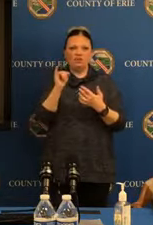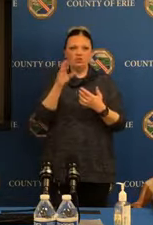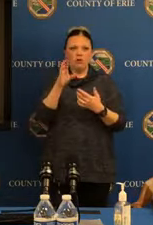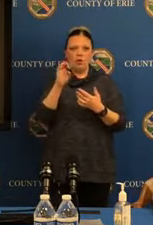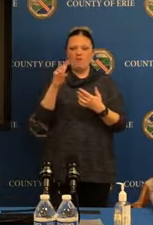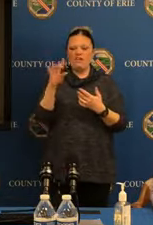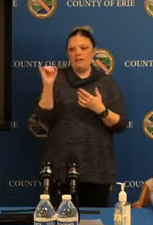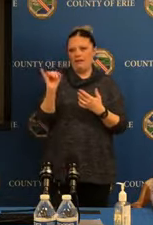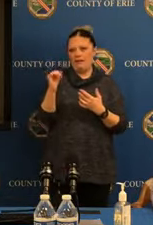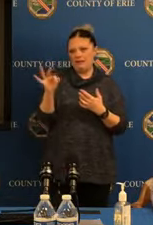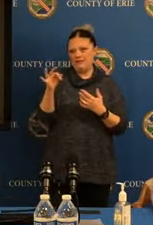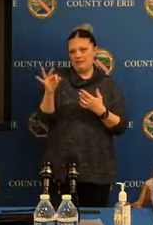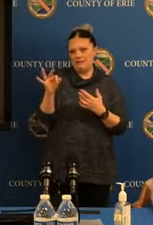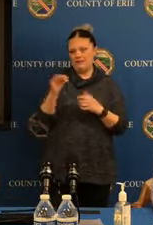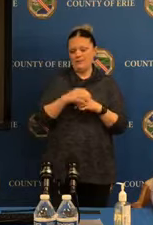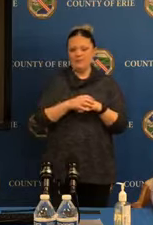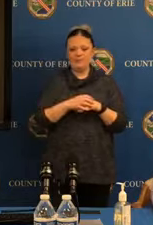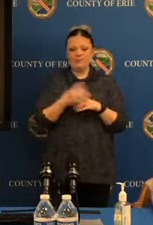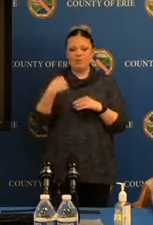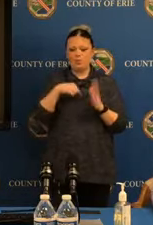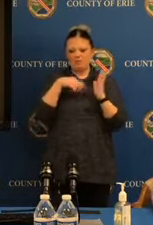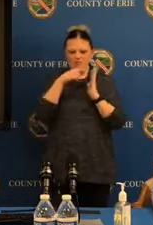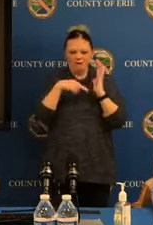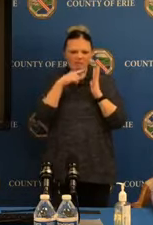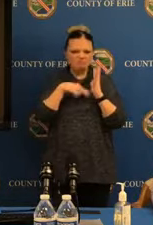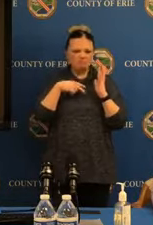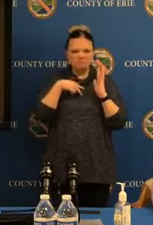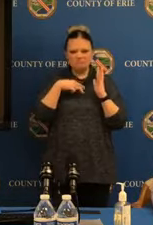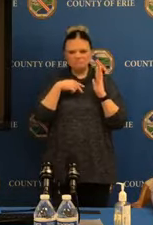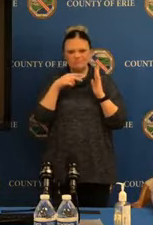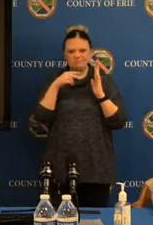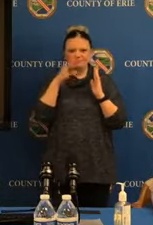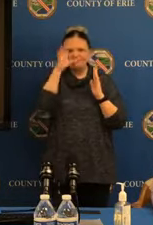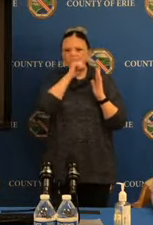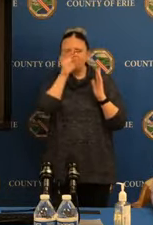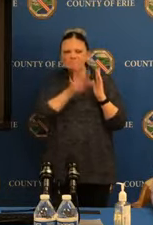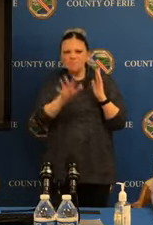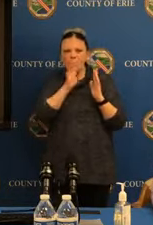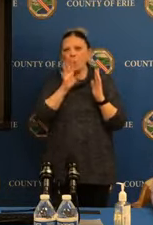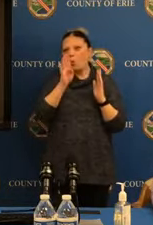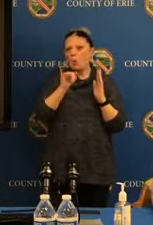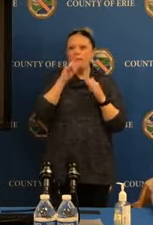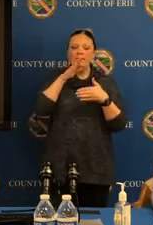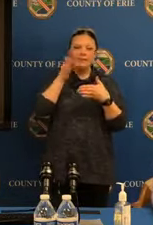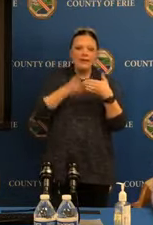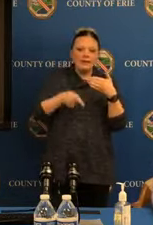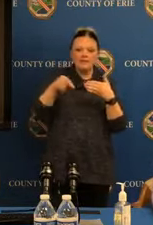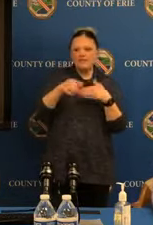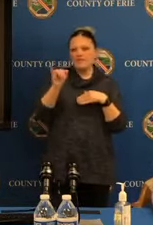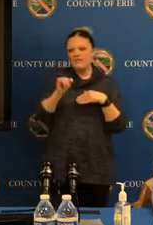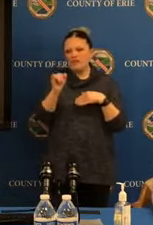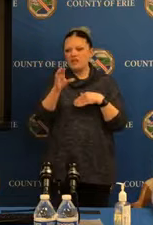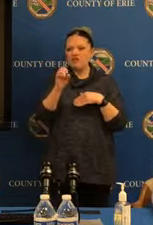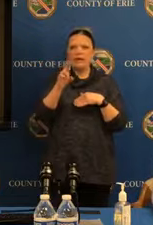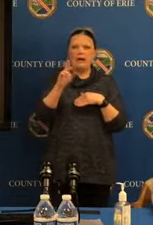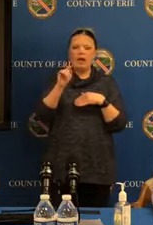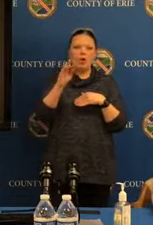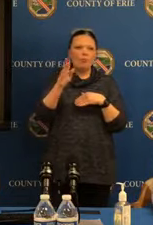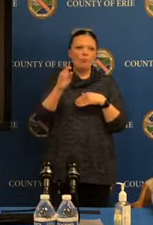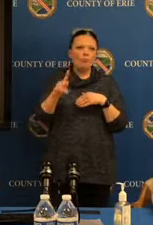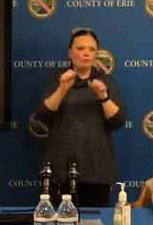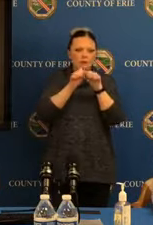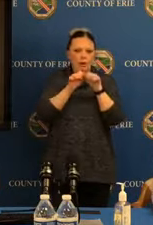COVID-19. And we've heard we've read estimates that by the end of this infection, this outbreak,